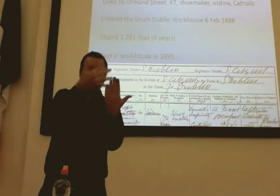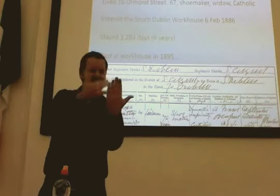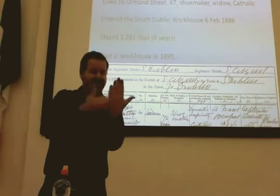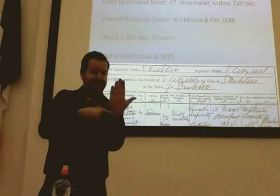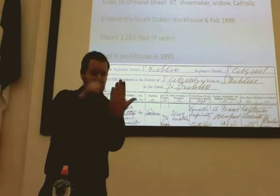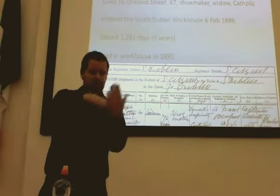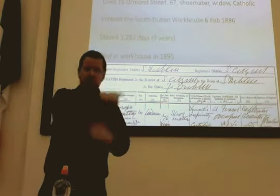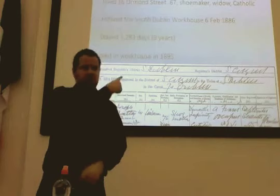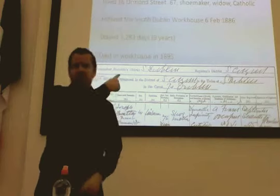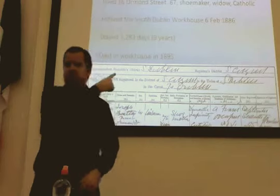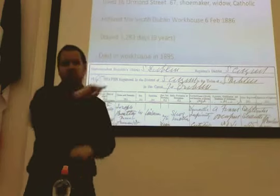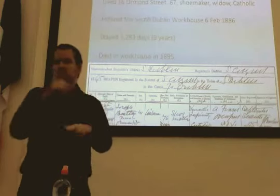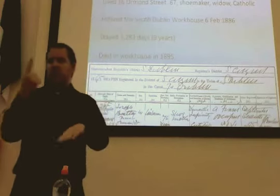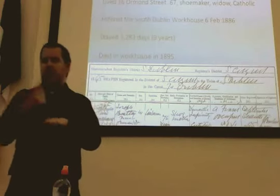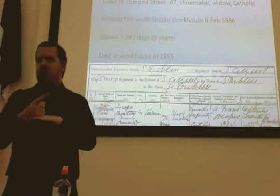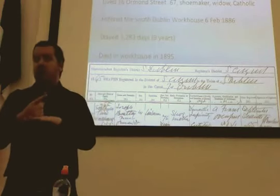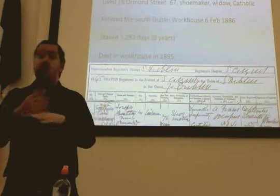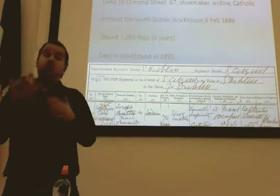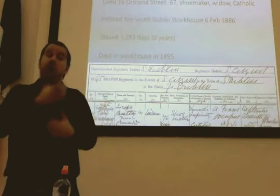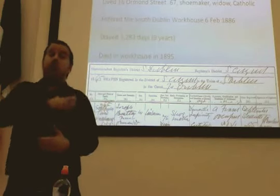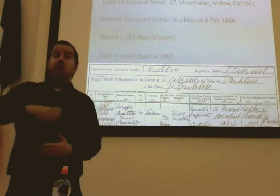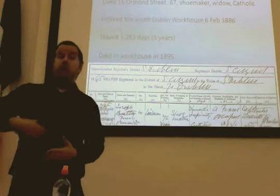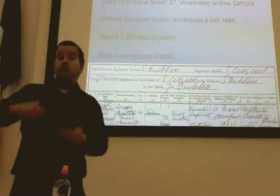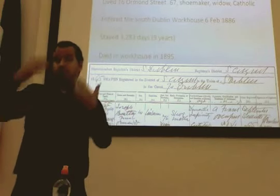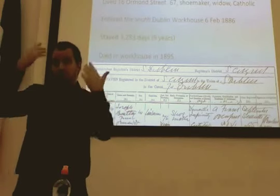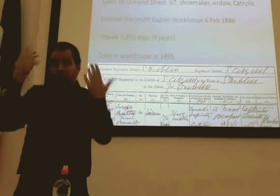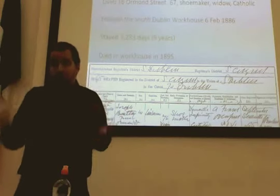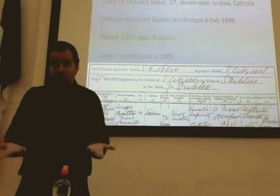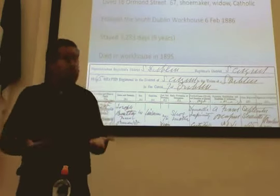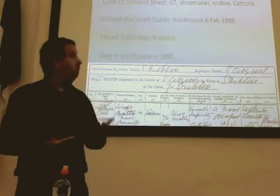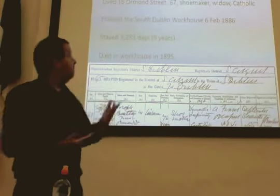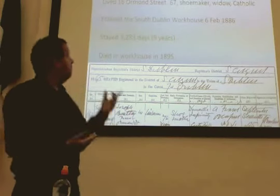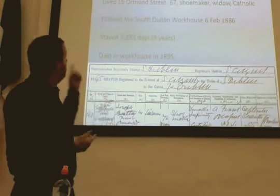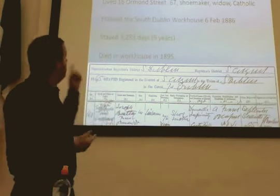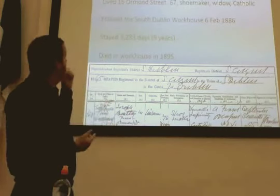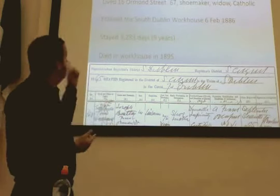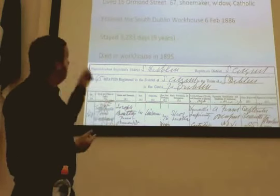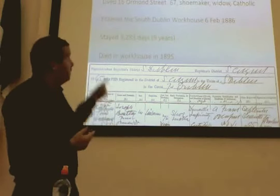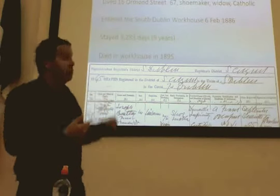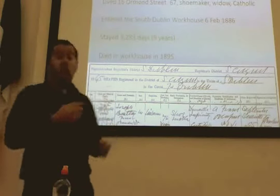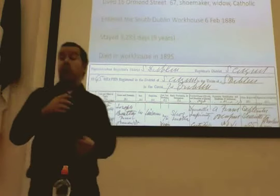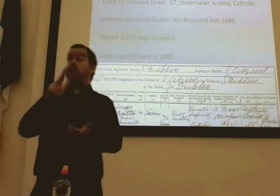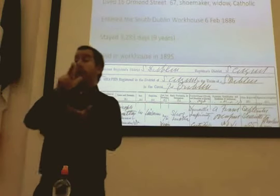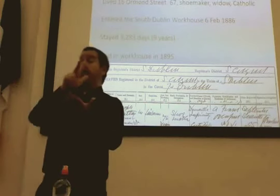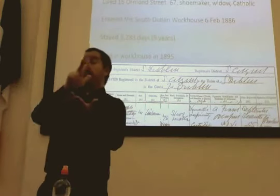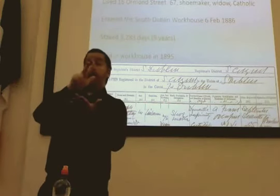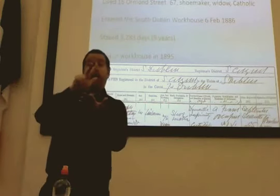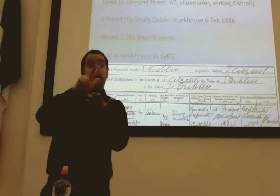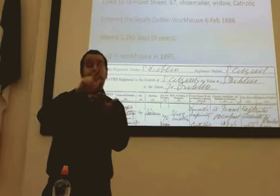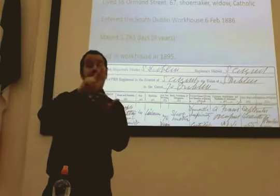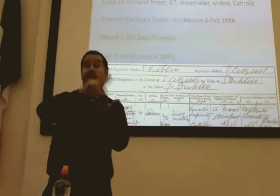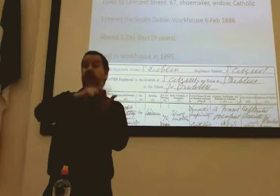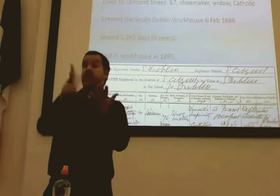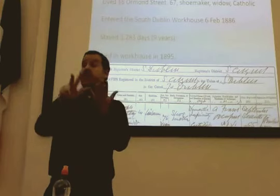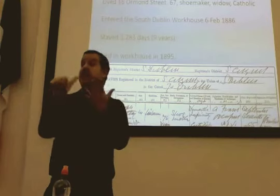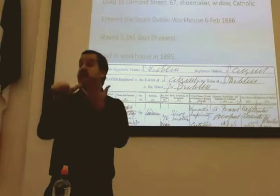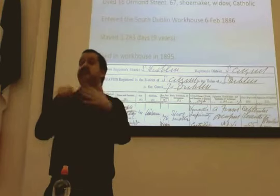St. Joseph. When I researched St. Joseph's, I couldn't find his name there, so I don't know, possibly he went to Claremont. And